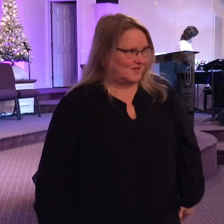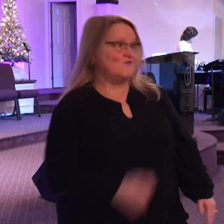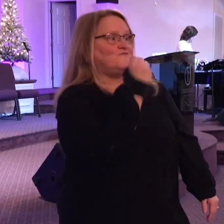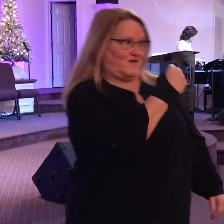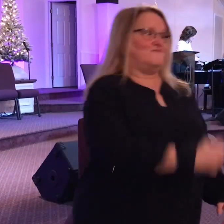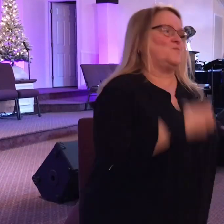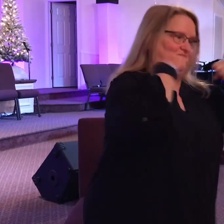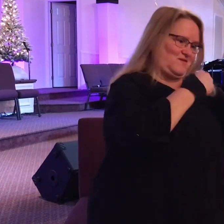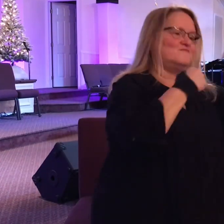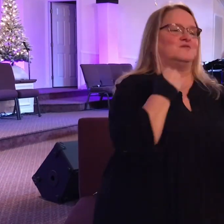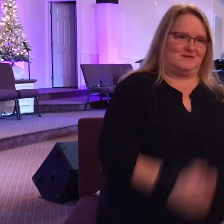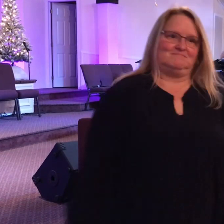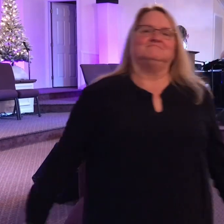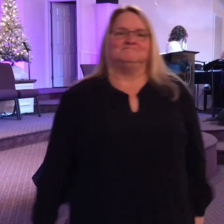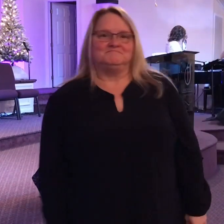Fight for it.